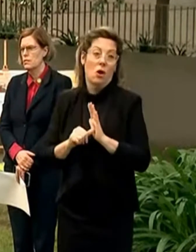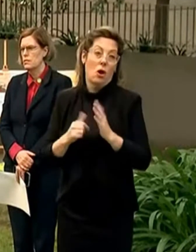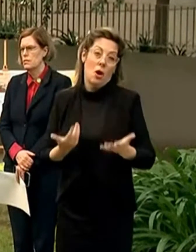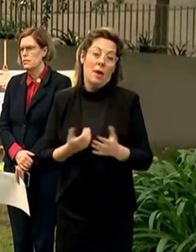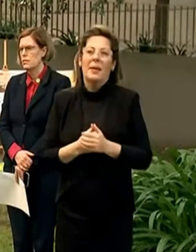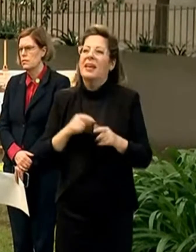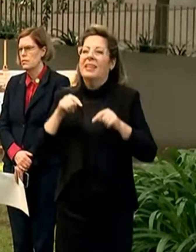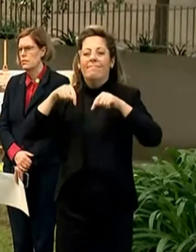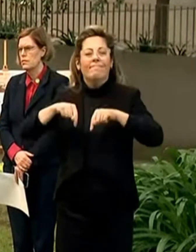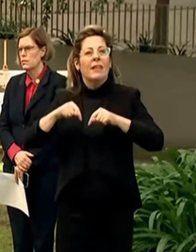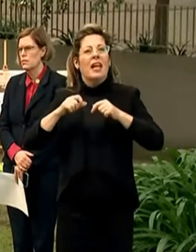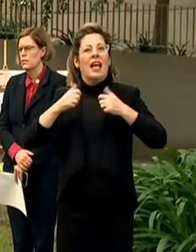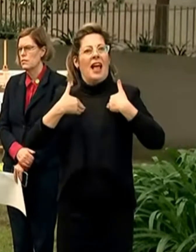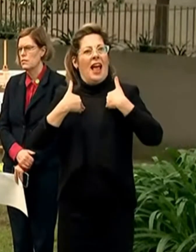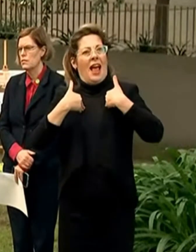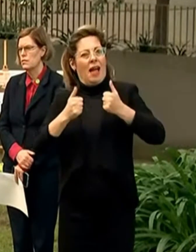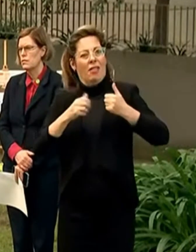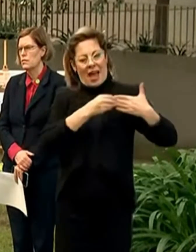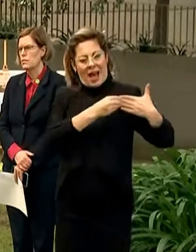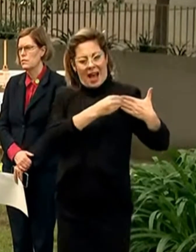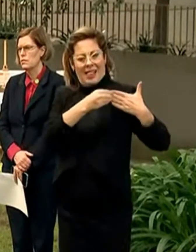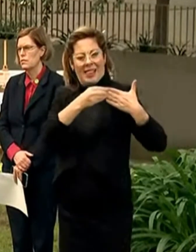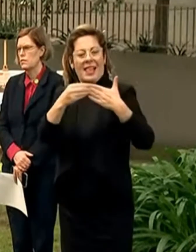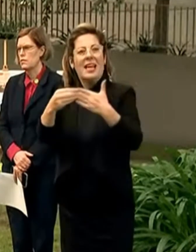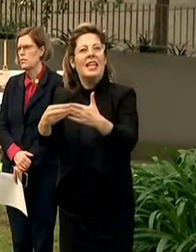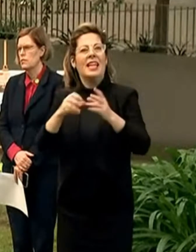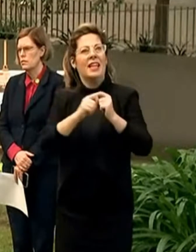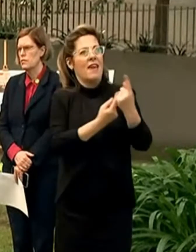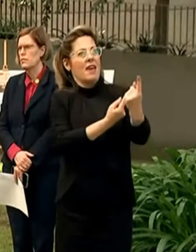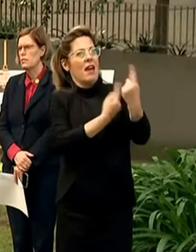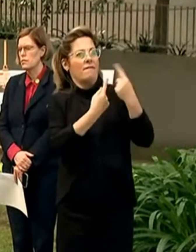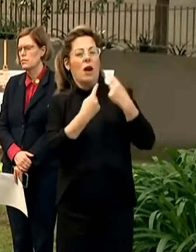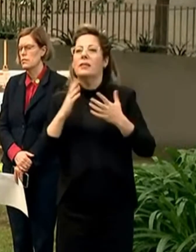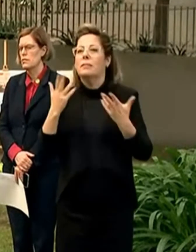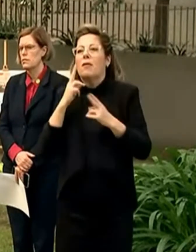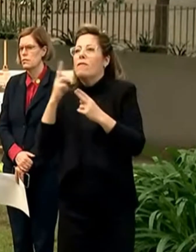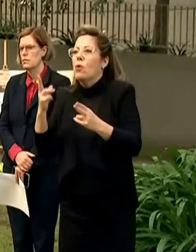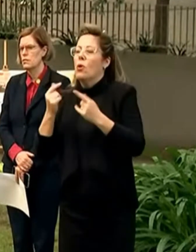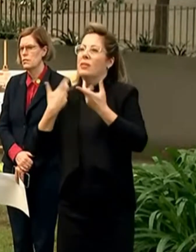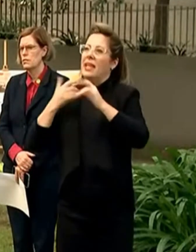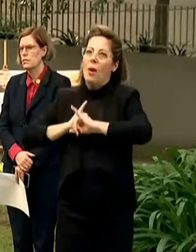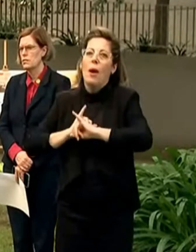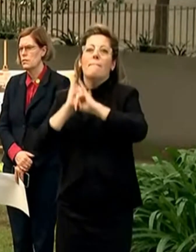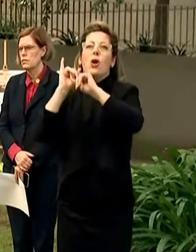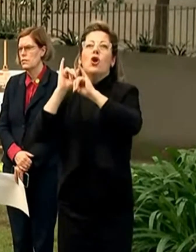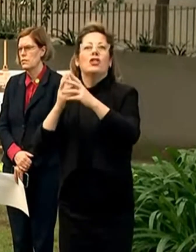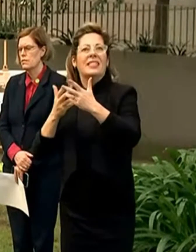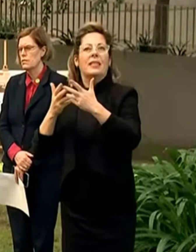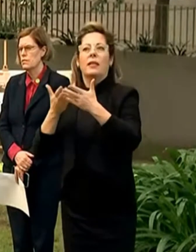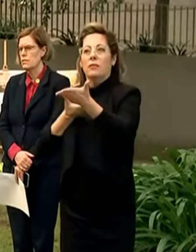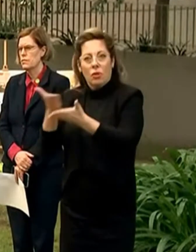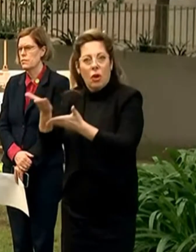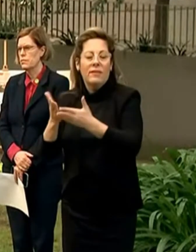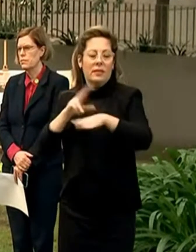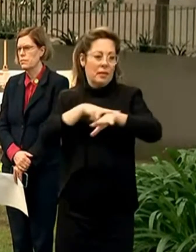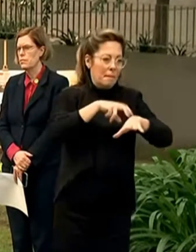not, of course, it's health are at the forefront, but it's our police and emergency services, education, all of our key agencies, transport, all of